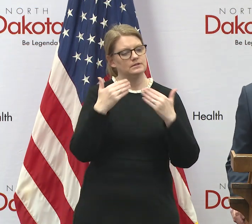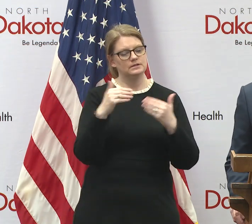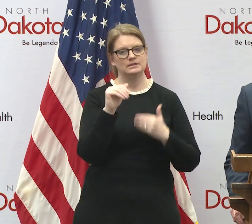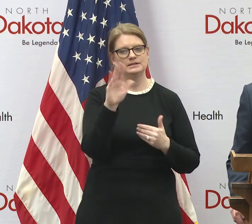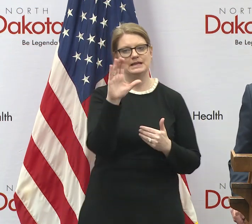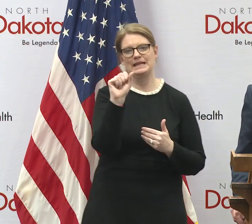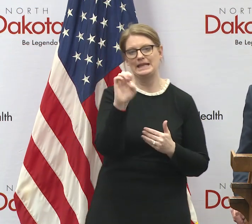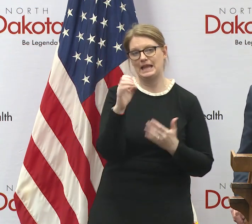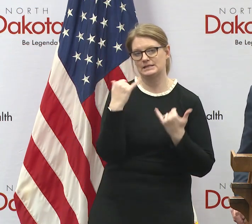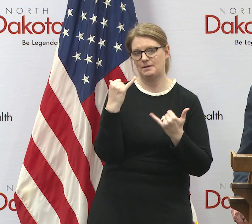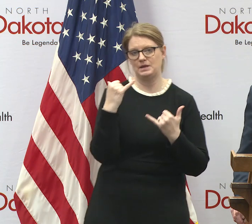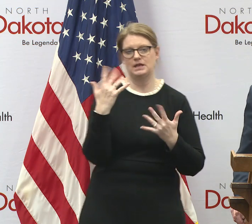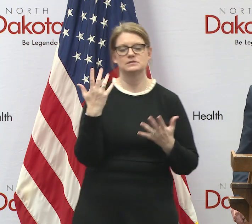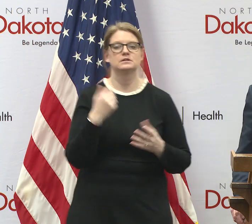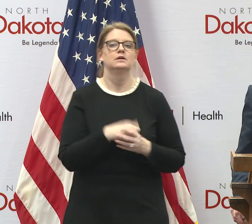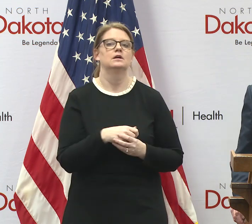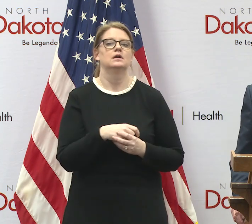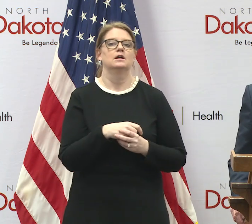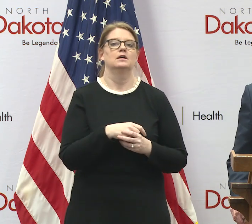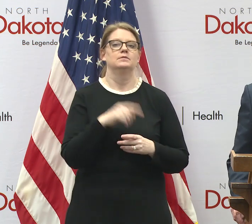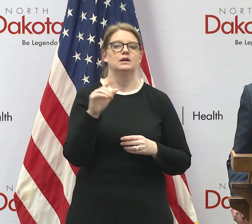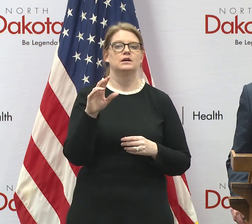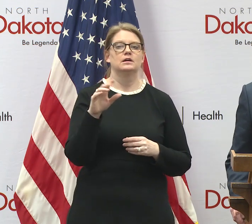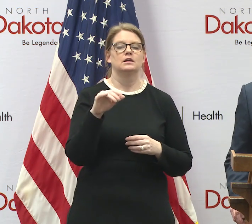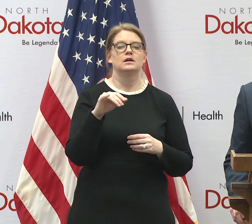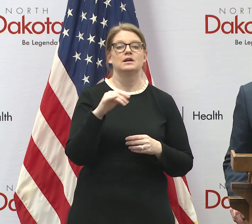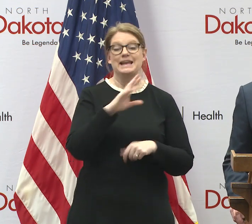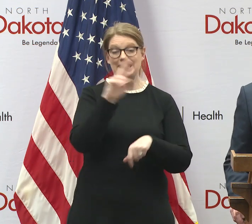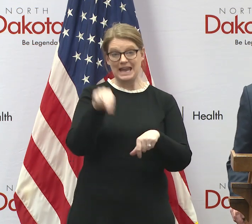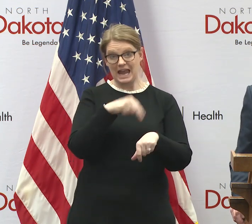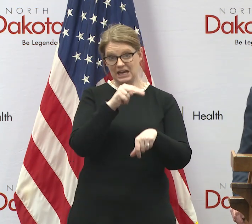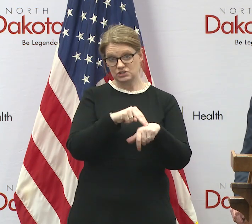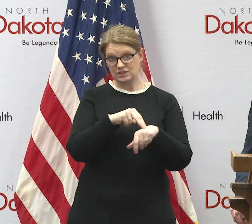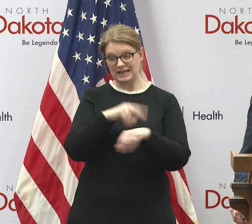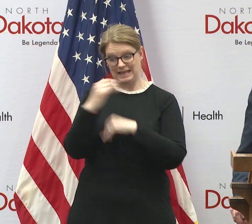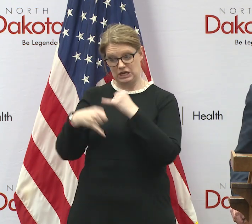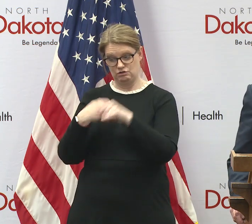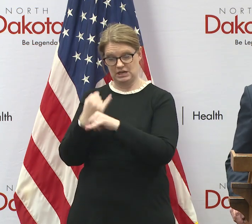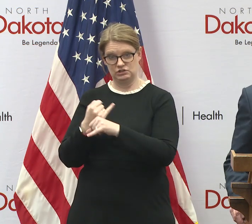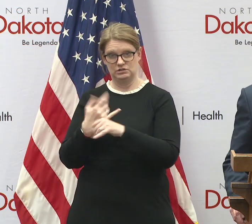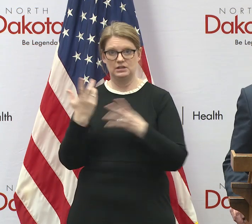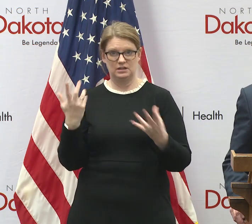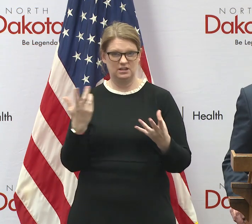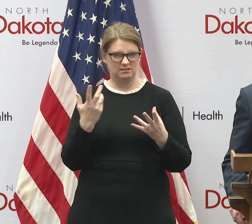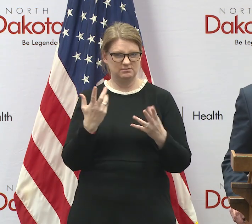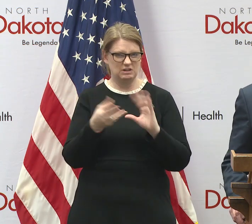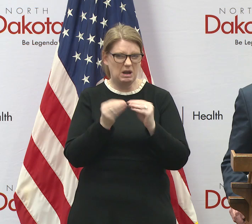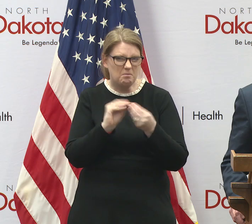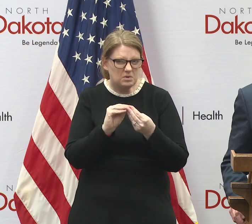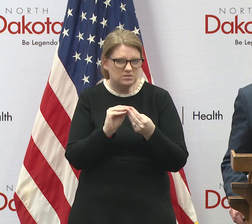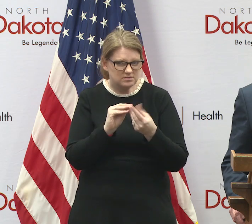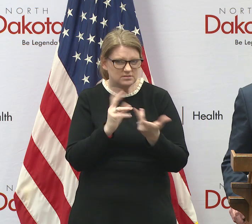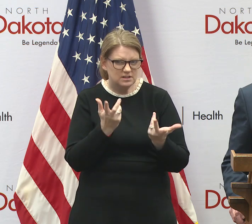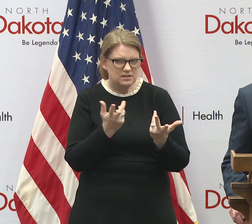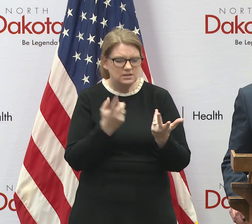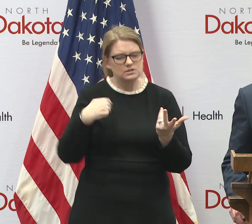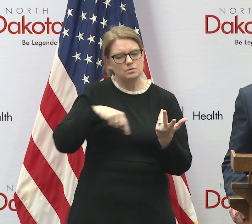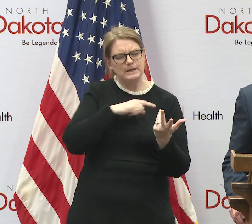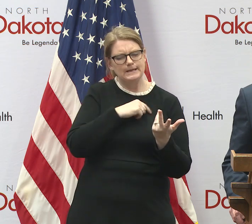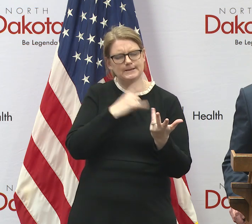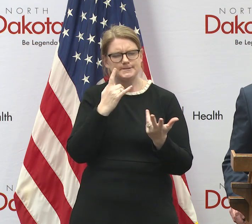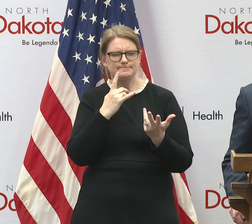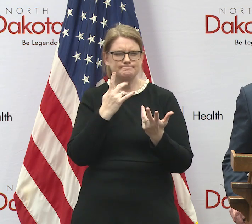case updates. But before we do that in North Dakota, let's take a look nationally and internationally, because that gives us a window into this